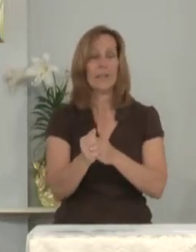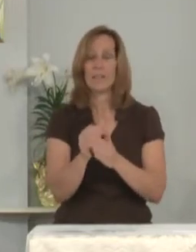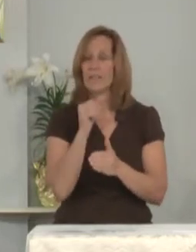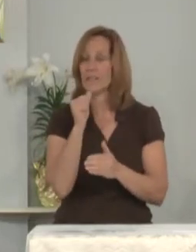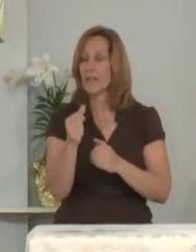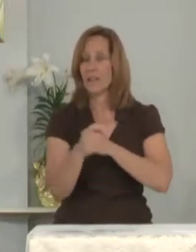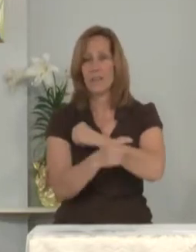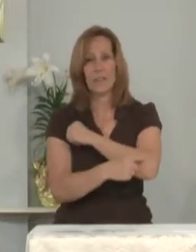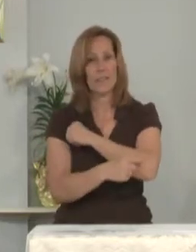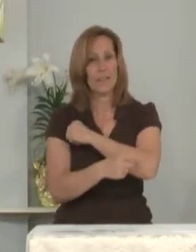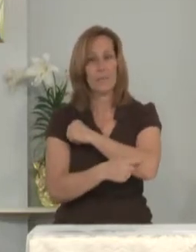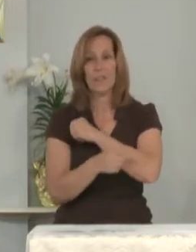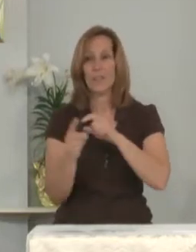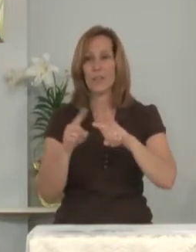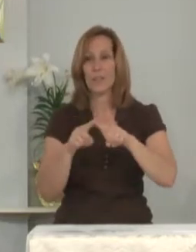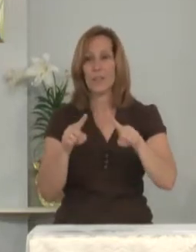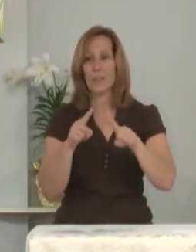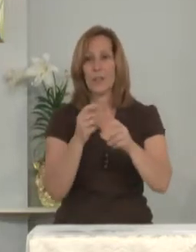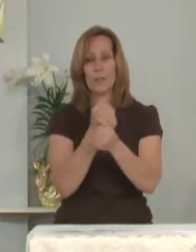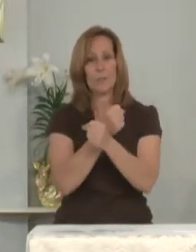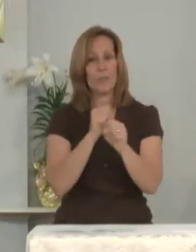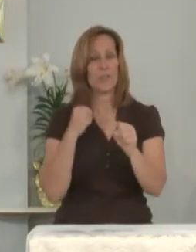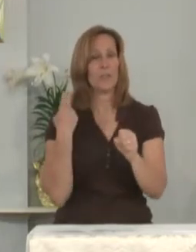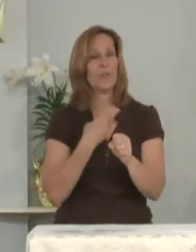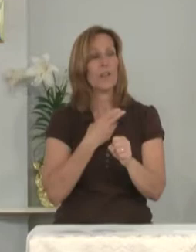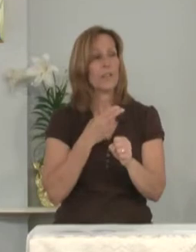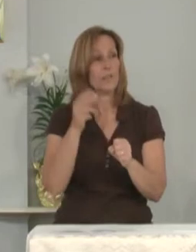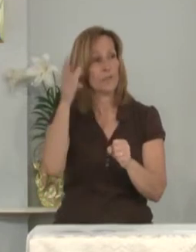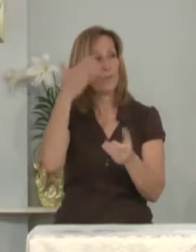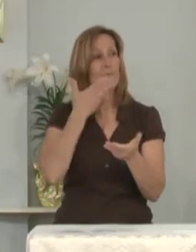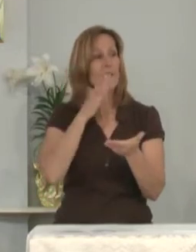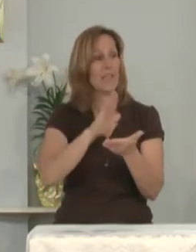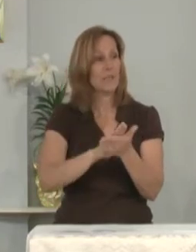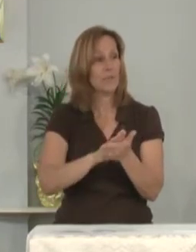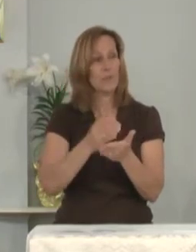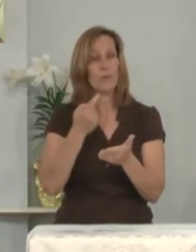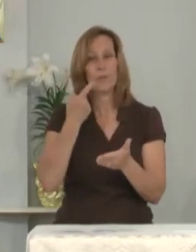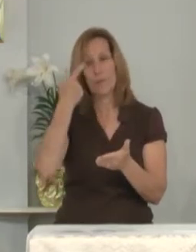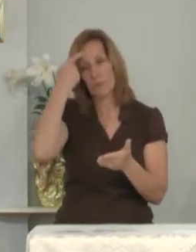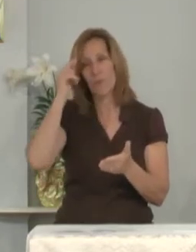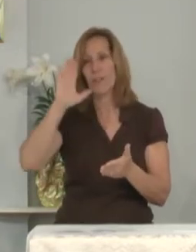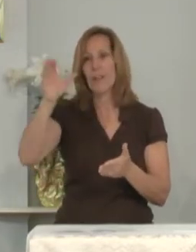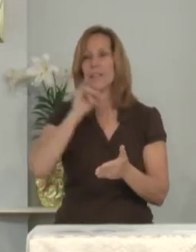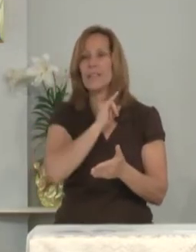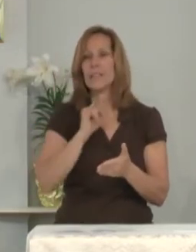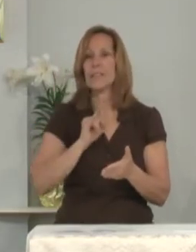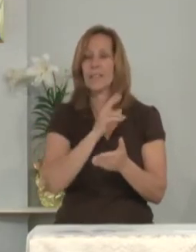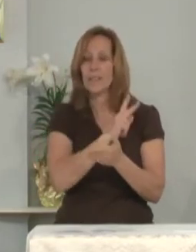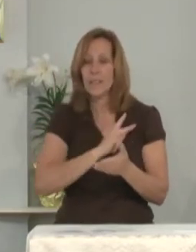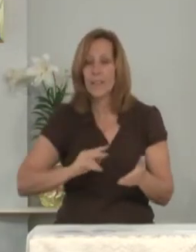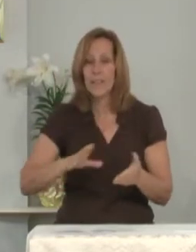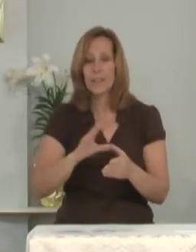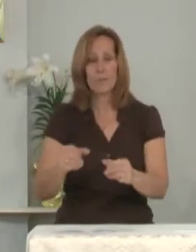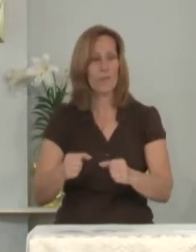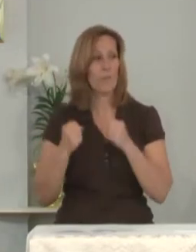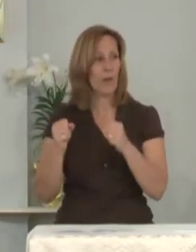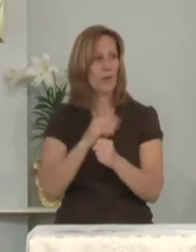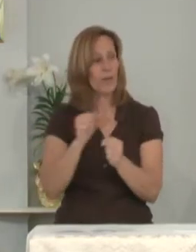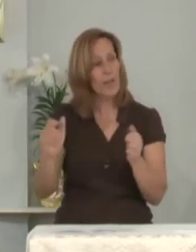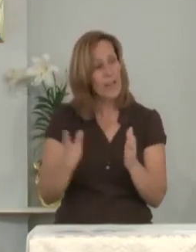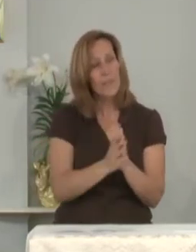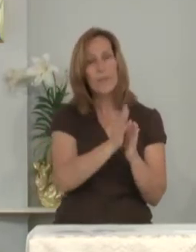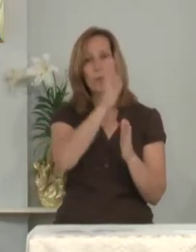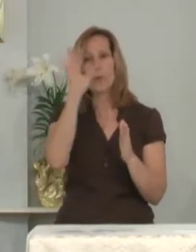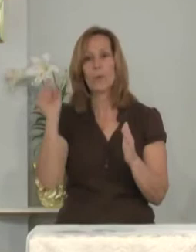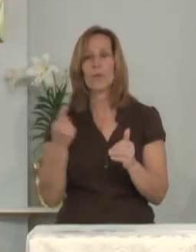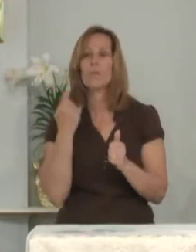And lead us not into temptation, but deliver us from evil. For thine is the kingdom and the power